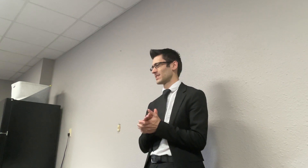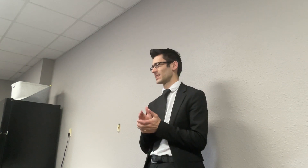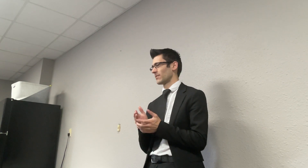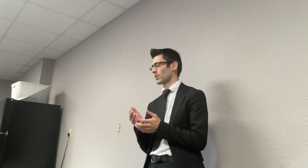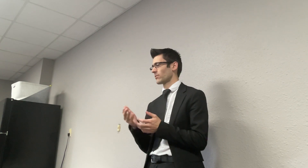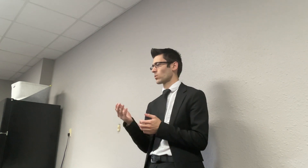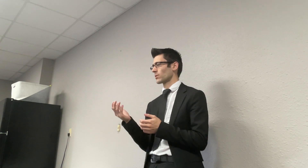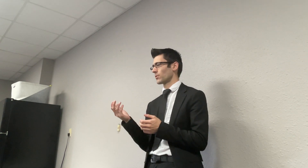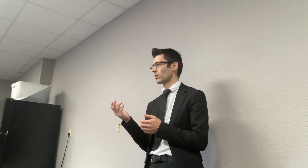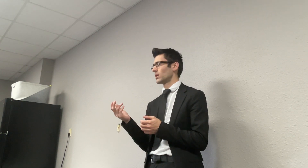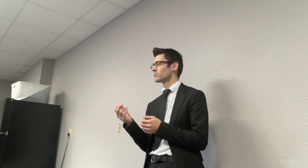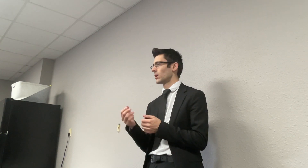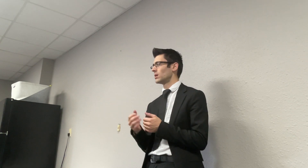If you have to work through it, it's fine.